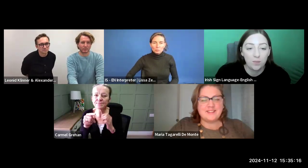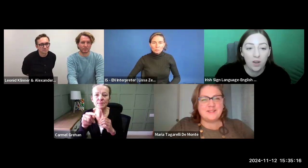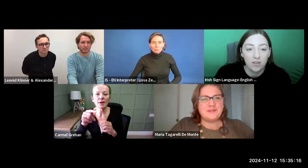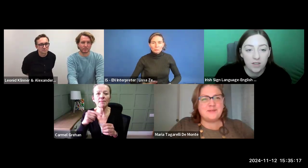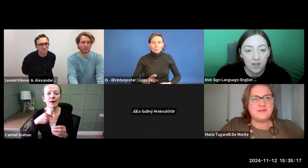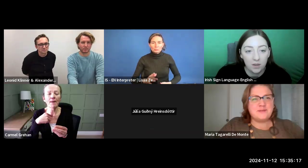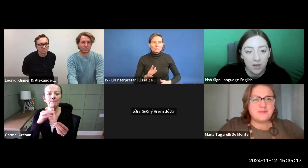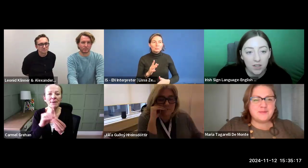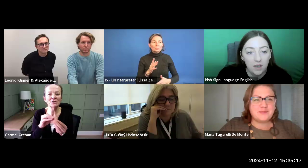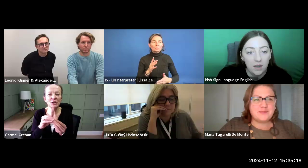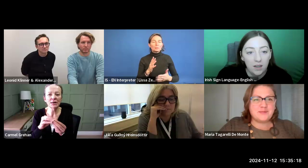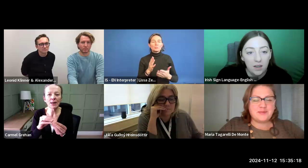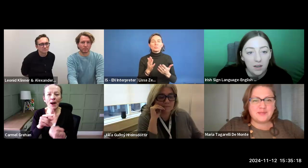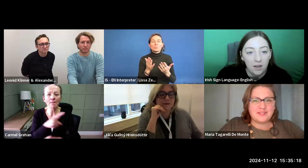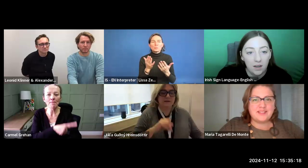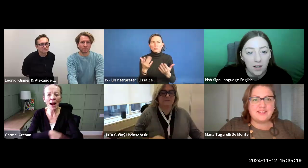Just to respond to that question,